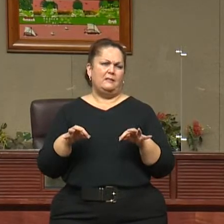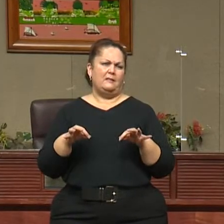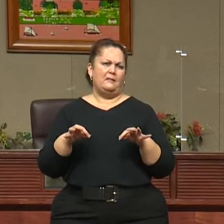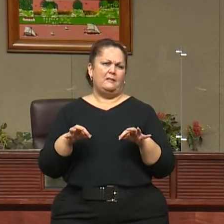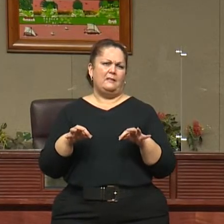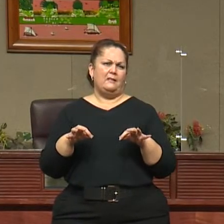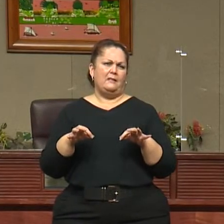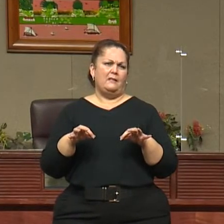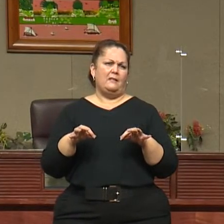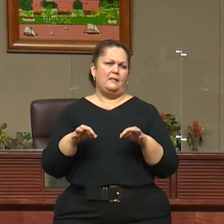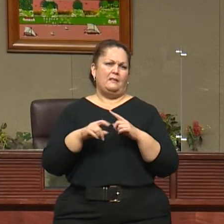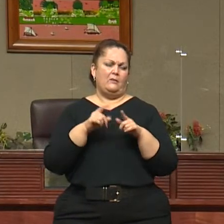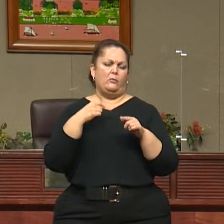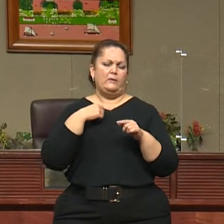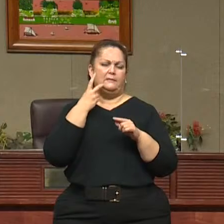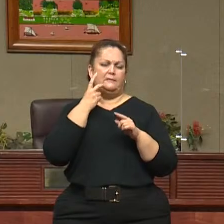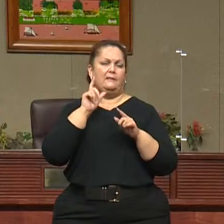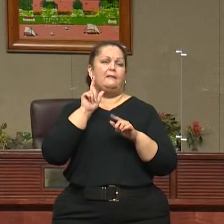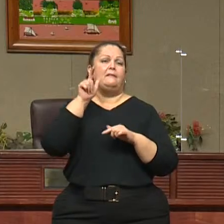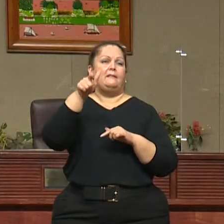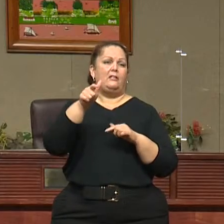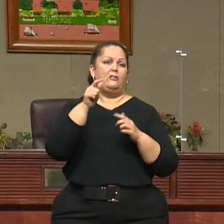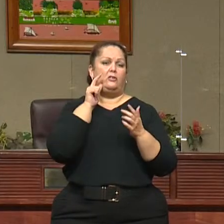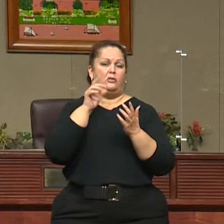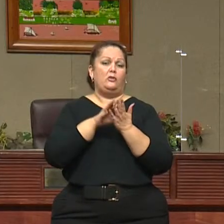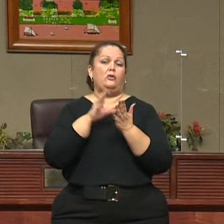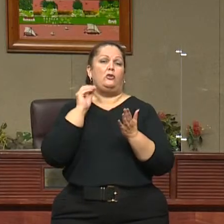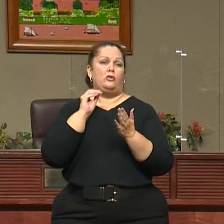always retrospectively. You learn about the